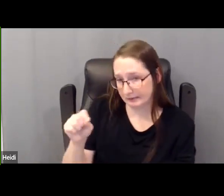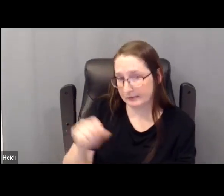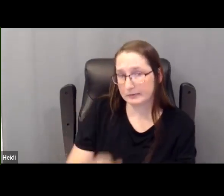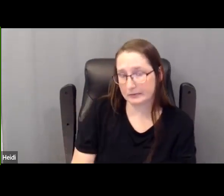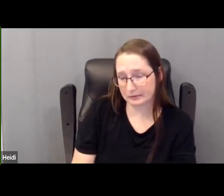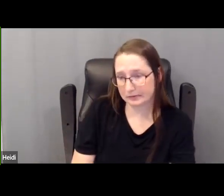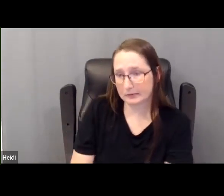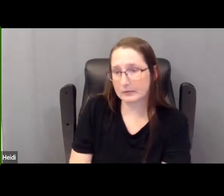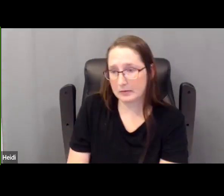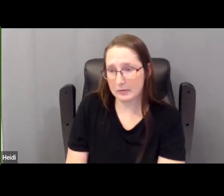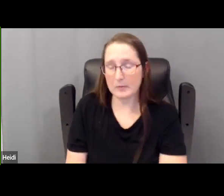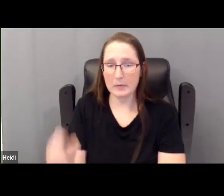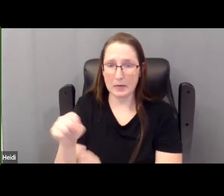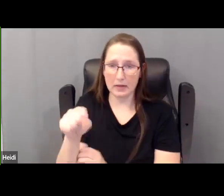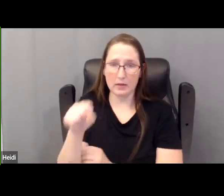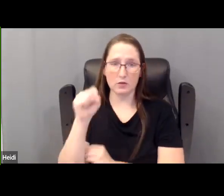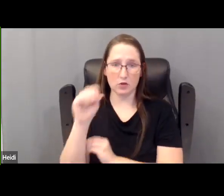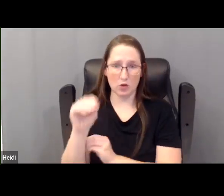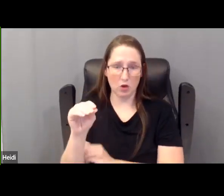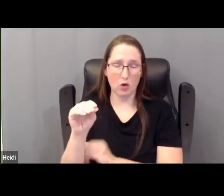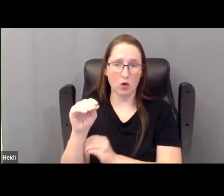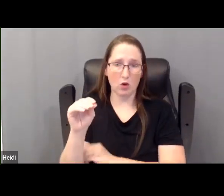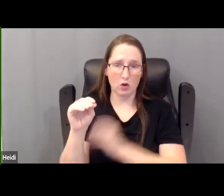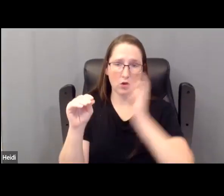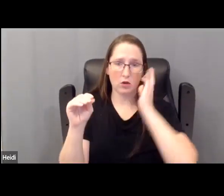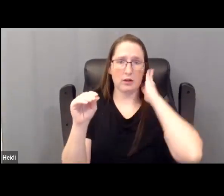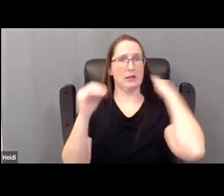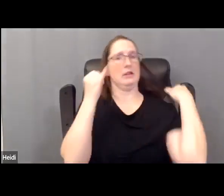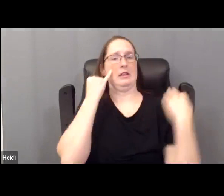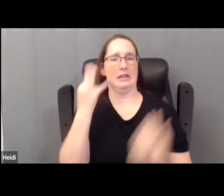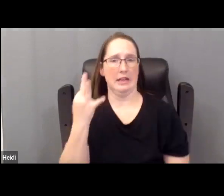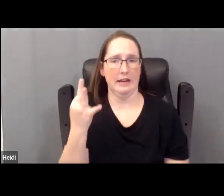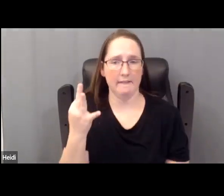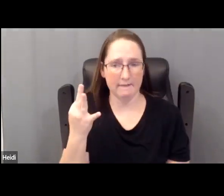Yeah. So if you